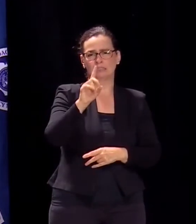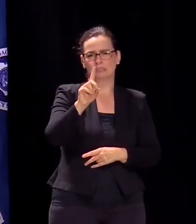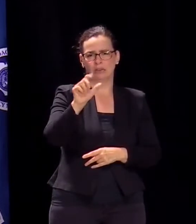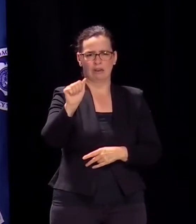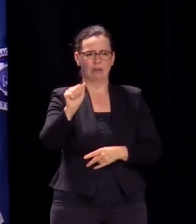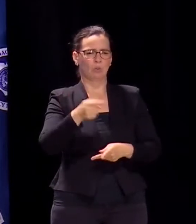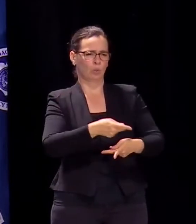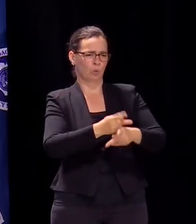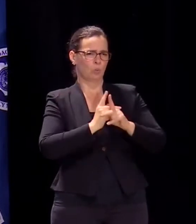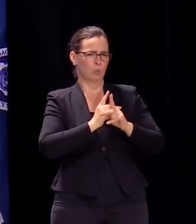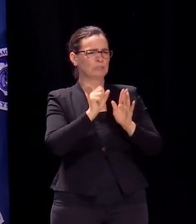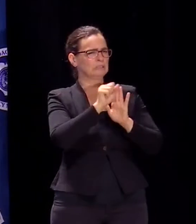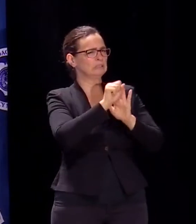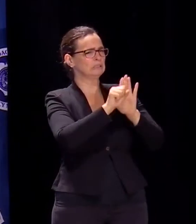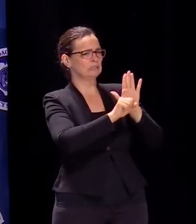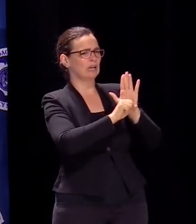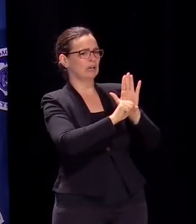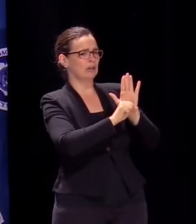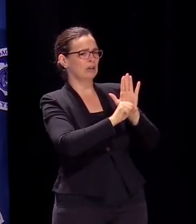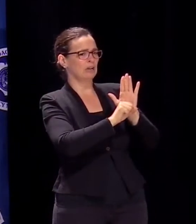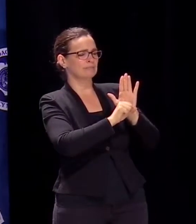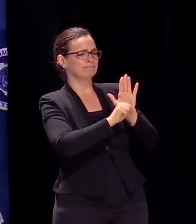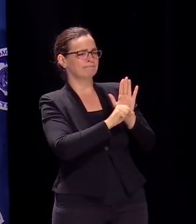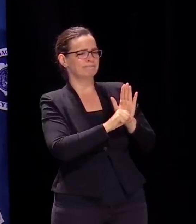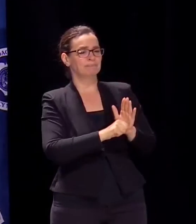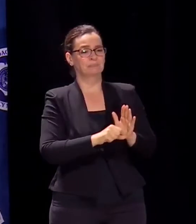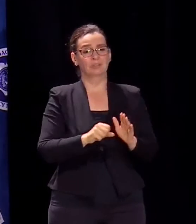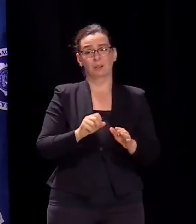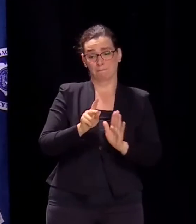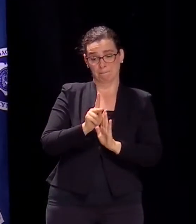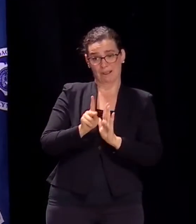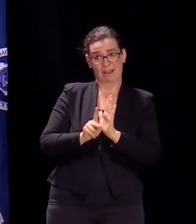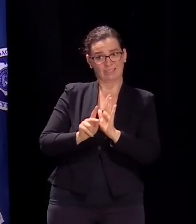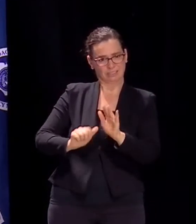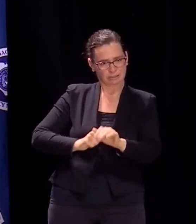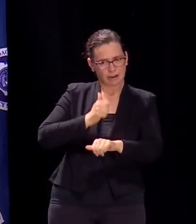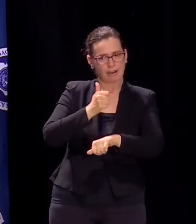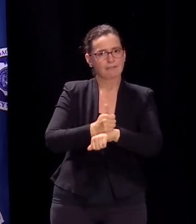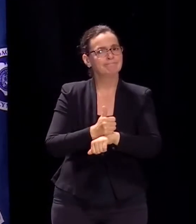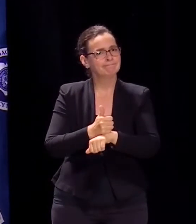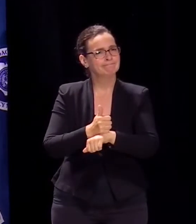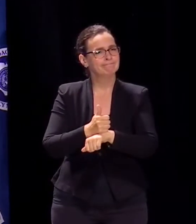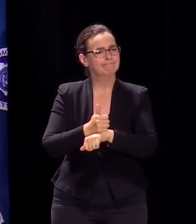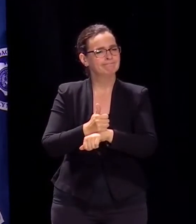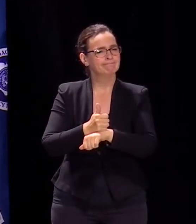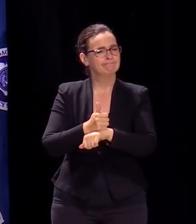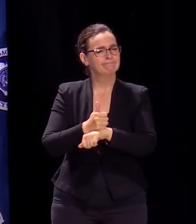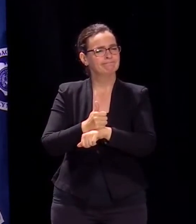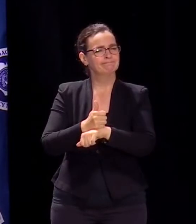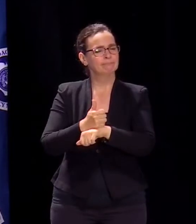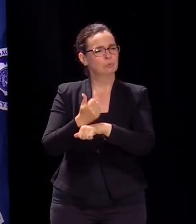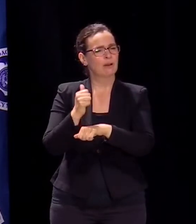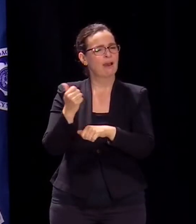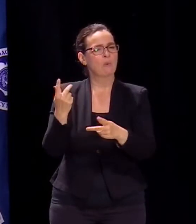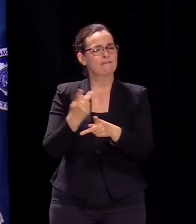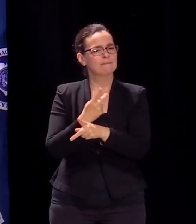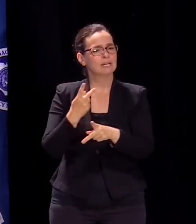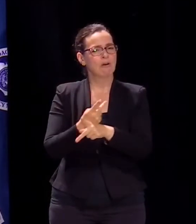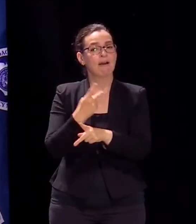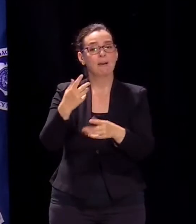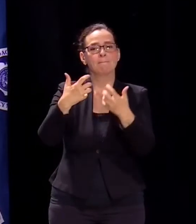as well as policies we're going to take to really encourage repatriating manufacturing to our community,